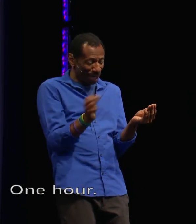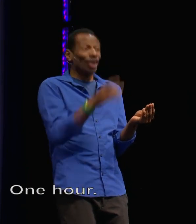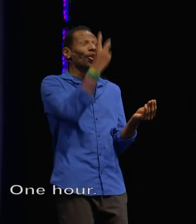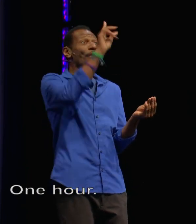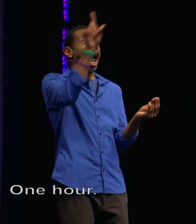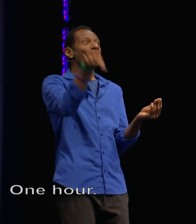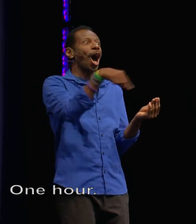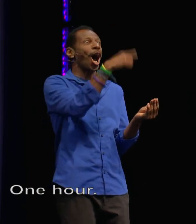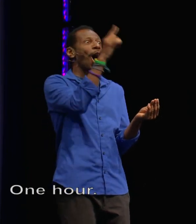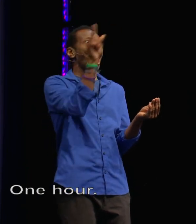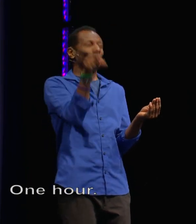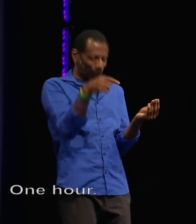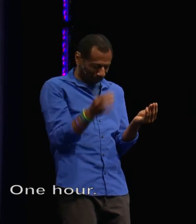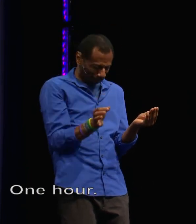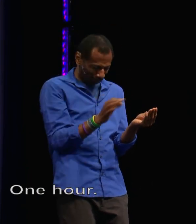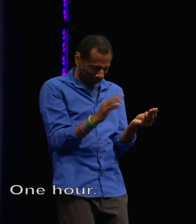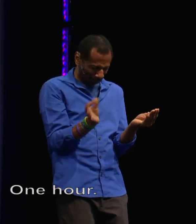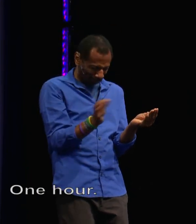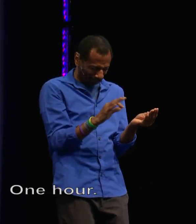2 hours.